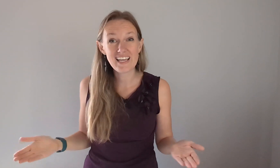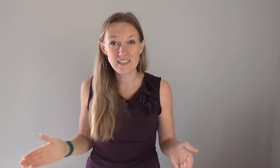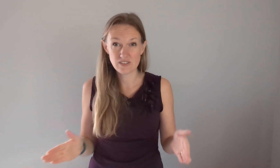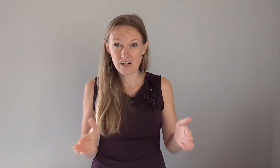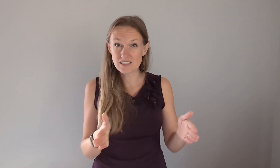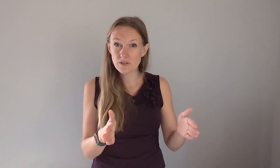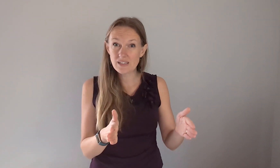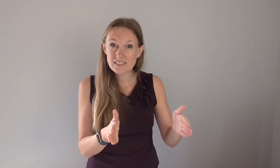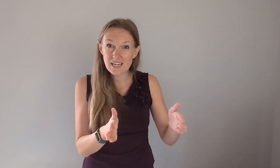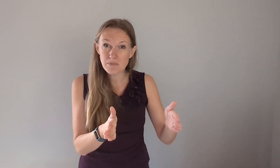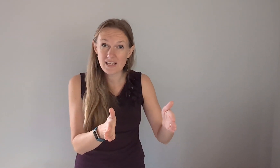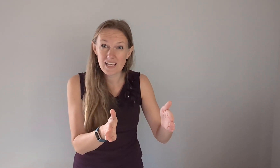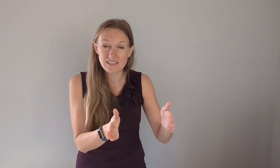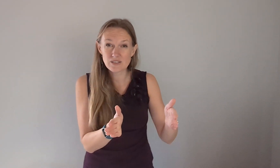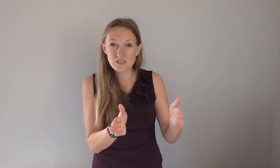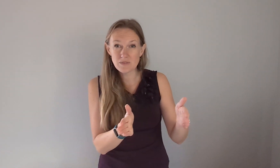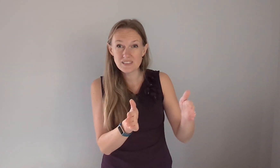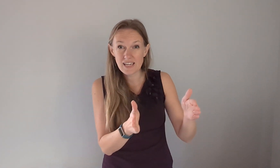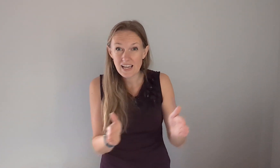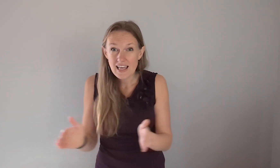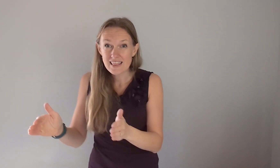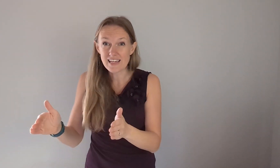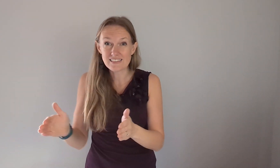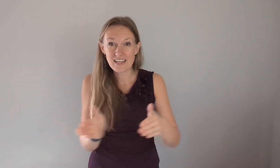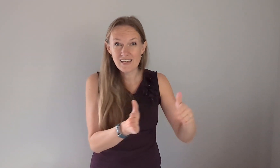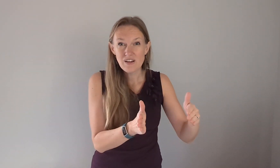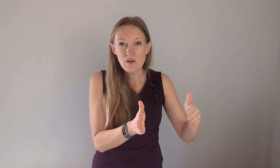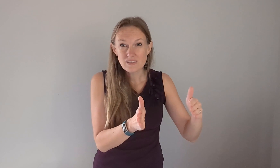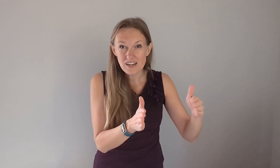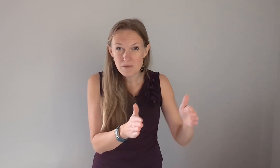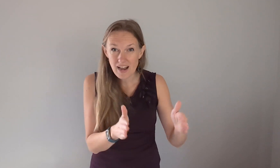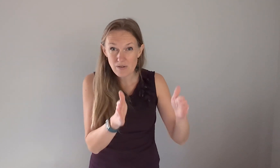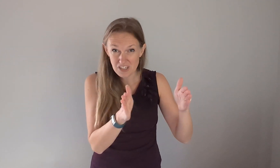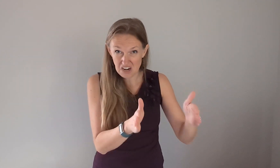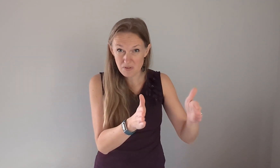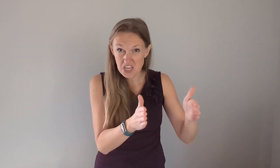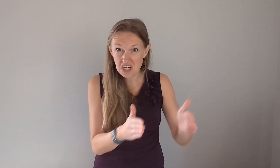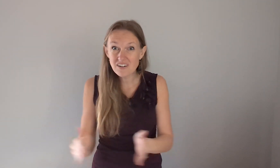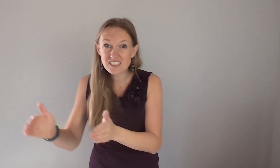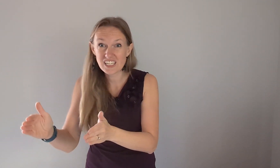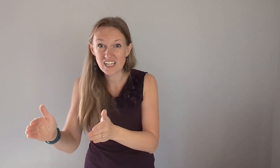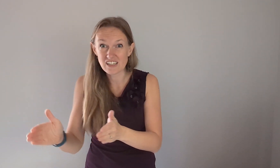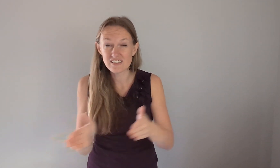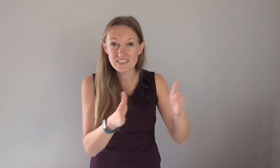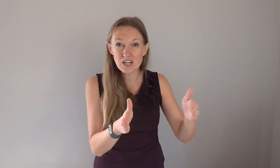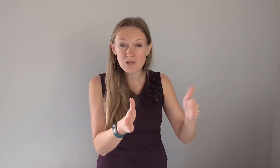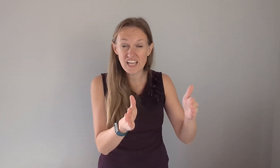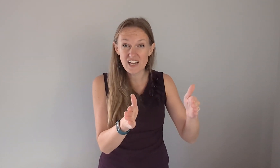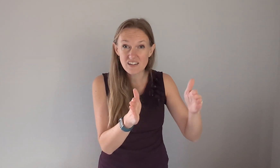plan is for us. So we're going to sign plan. So it's almost like this, okay? We're talking about how we're going to get from here to here. This is our plan,